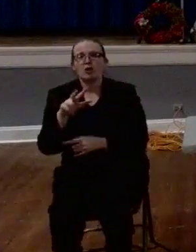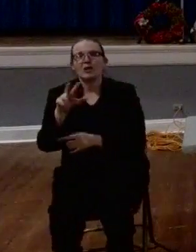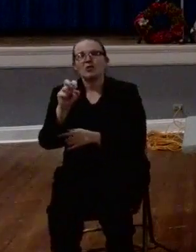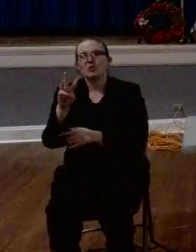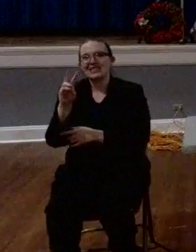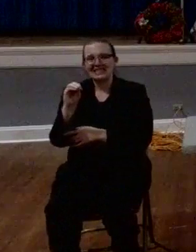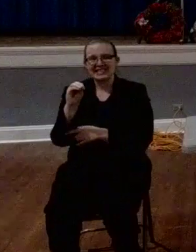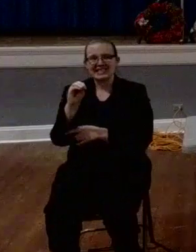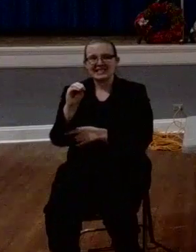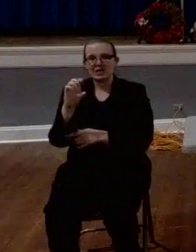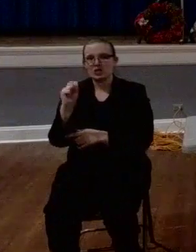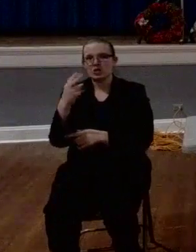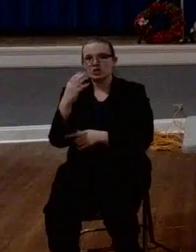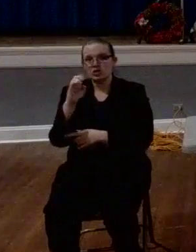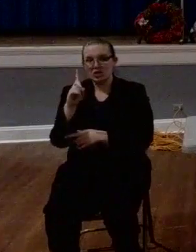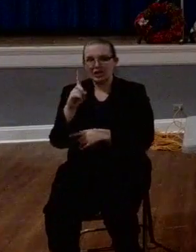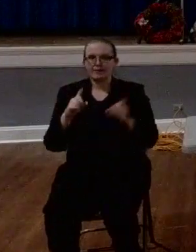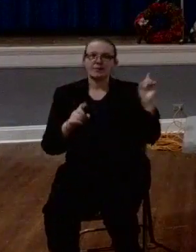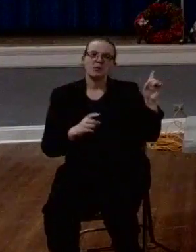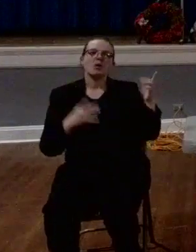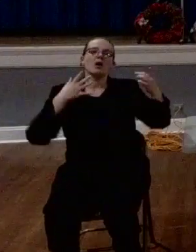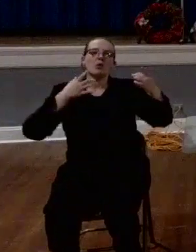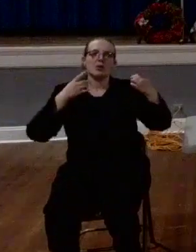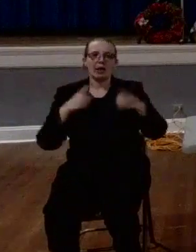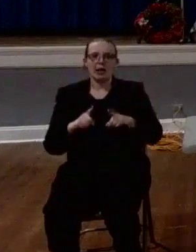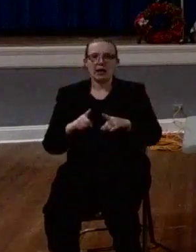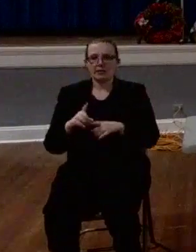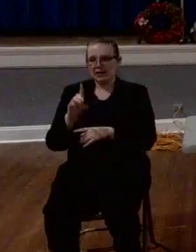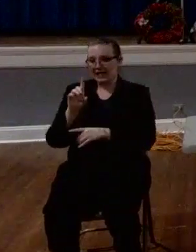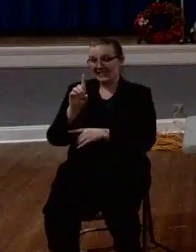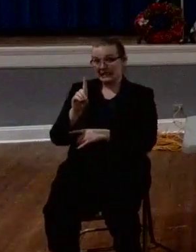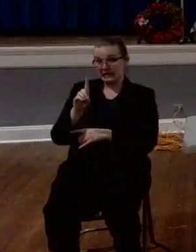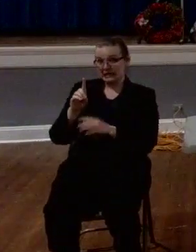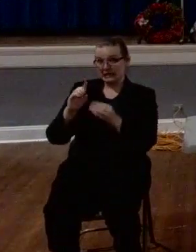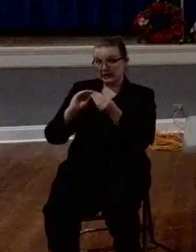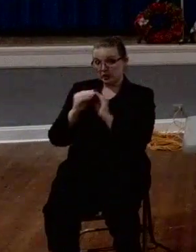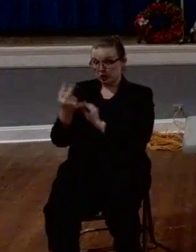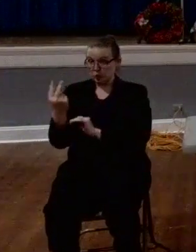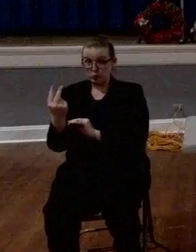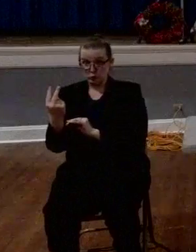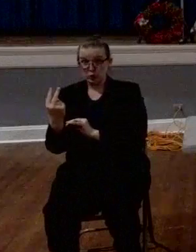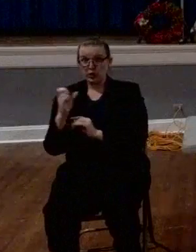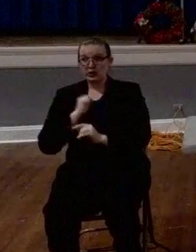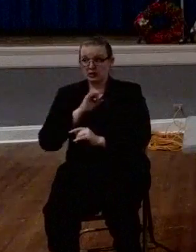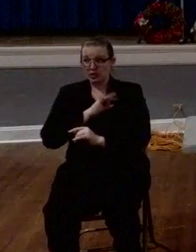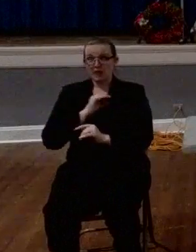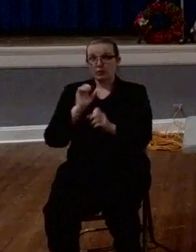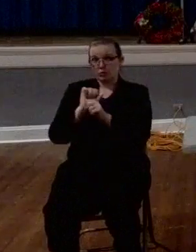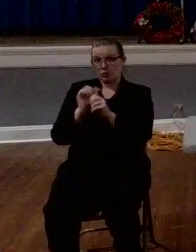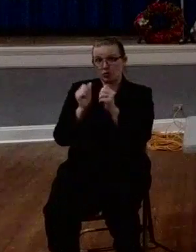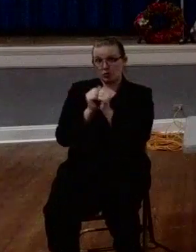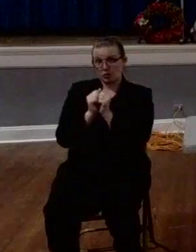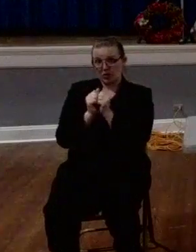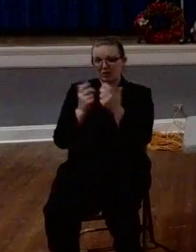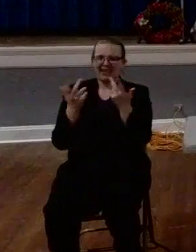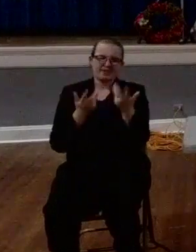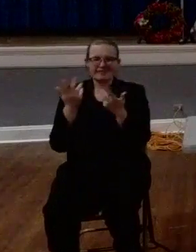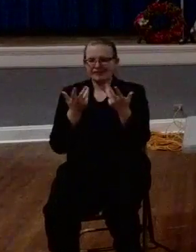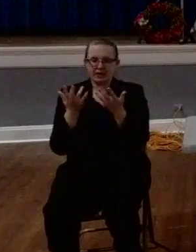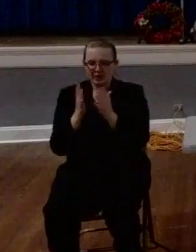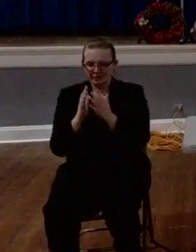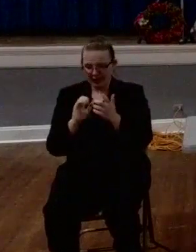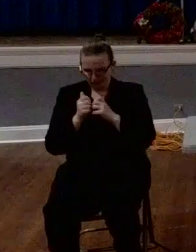Well, what would happen is D2 staff would partner with, or I don't know if they partner with anybody,